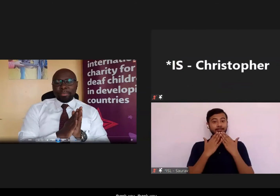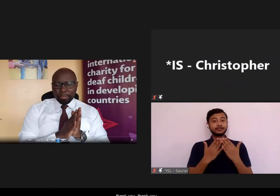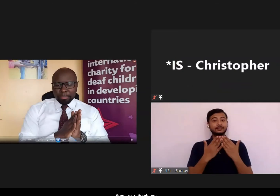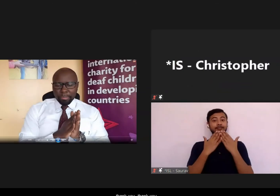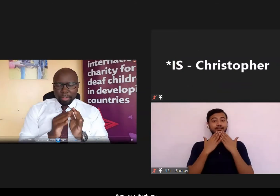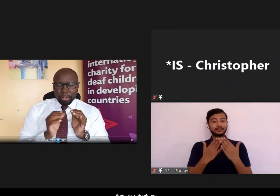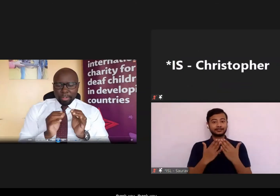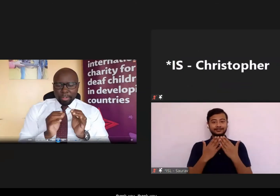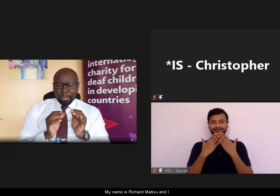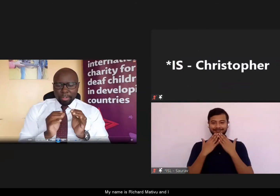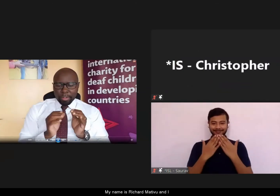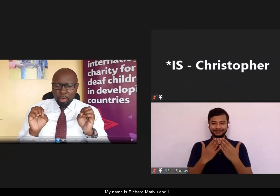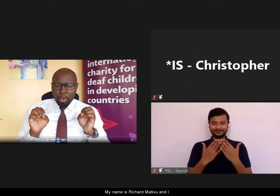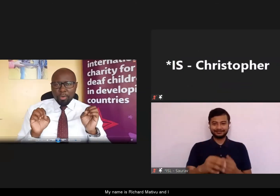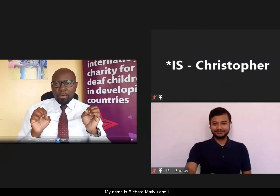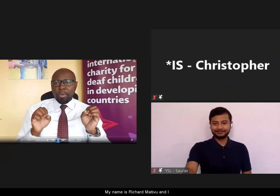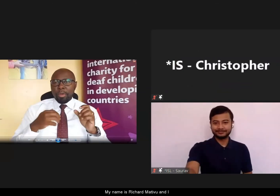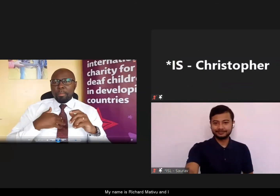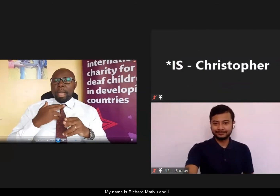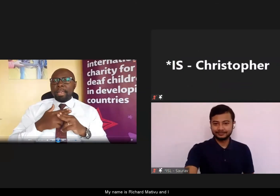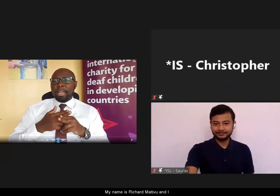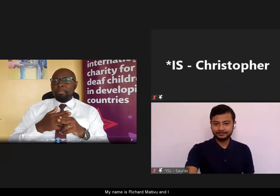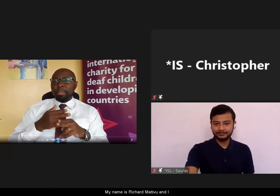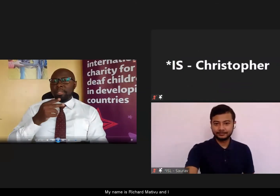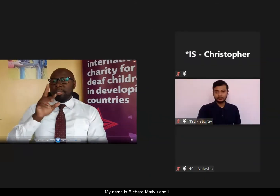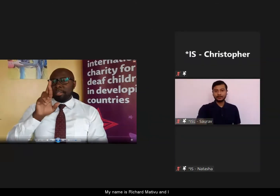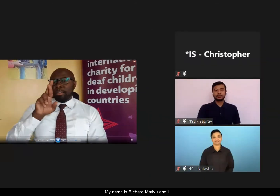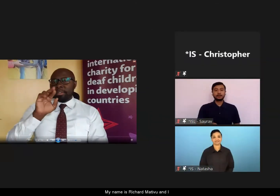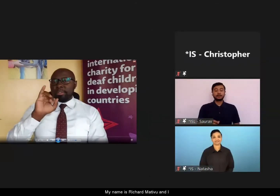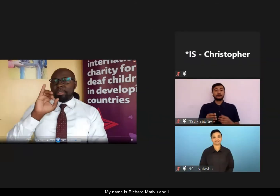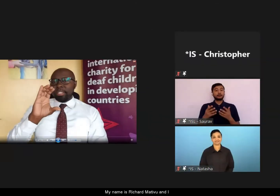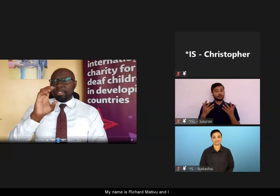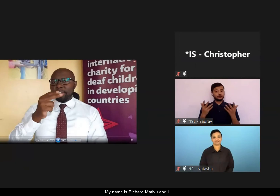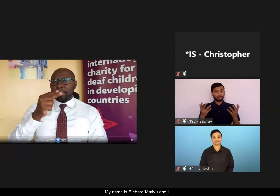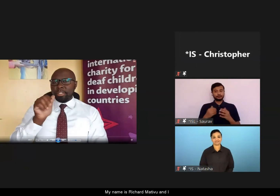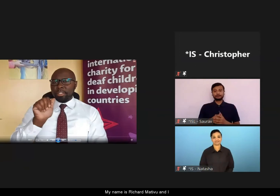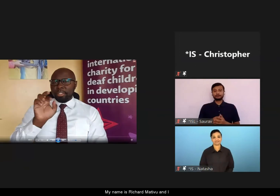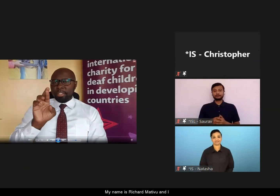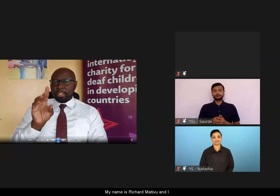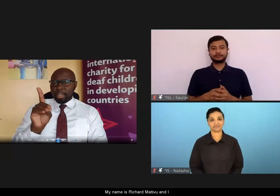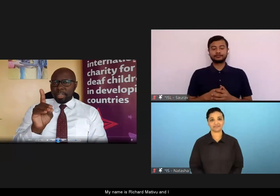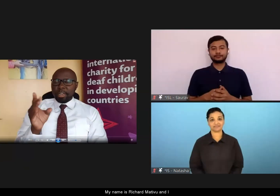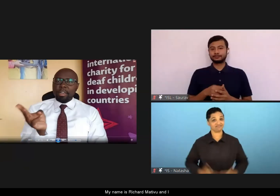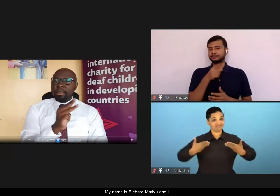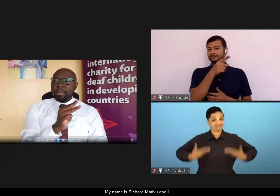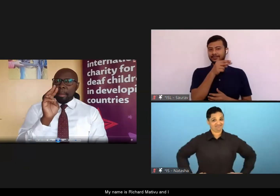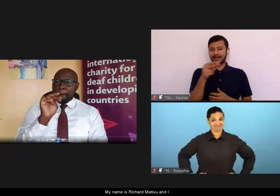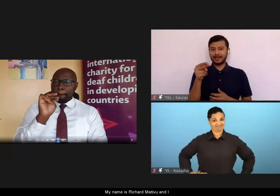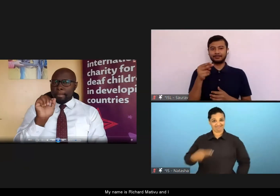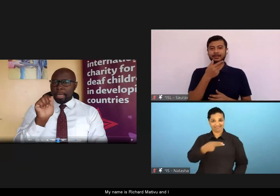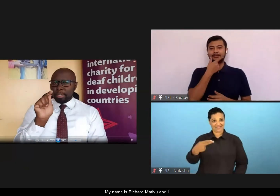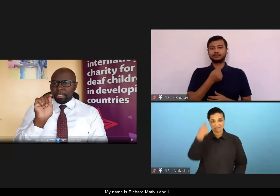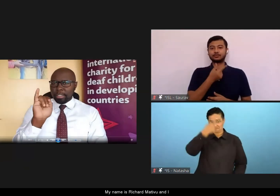Thank you. So My name is Richard